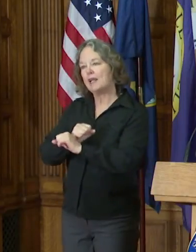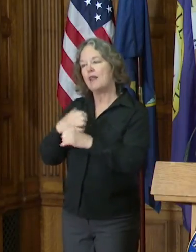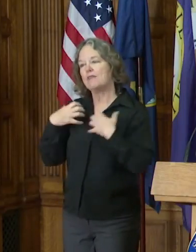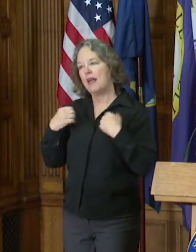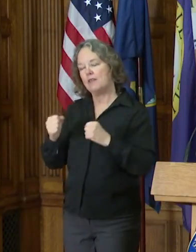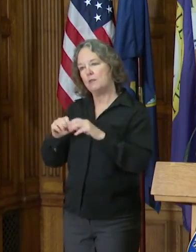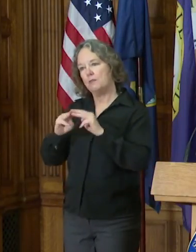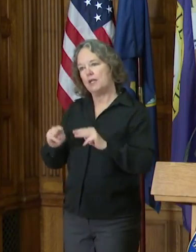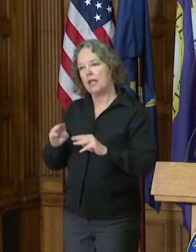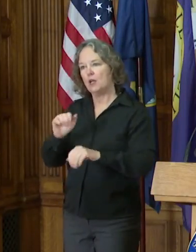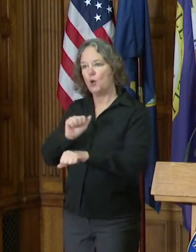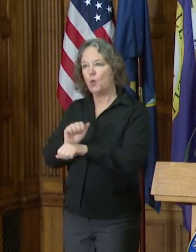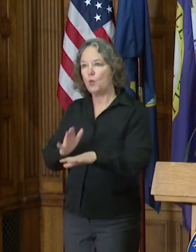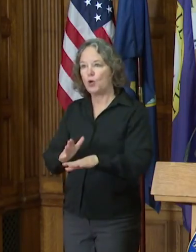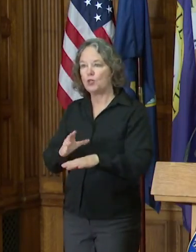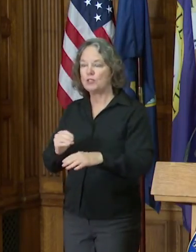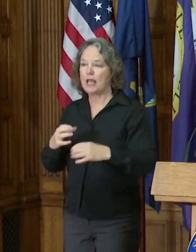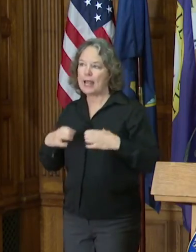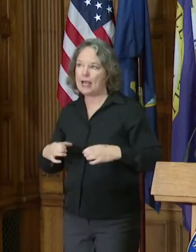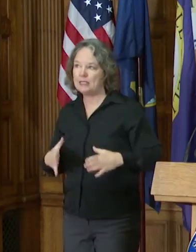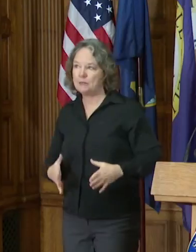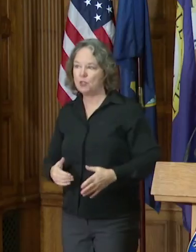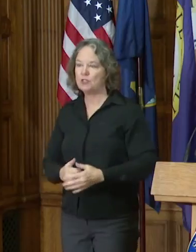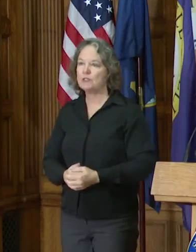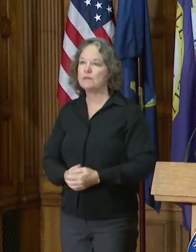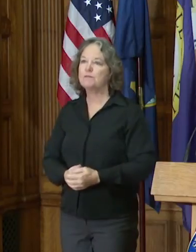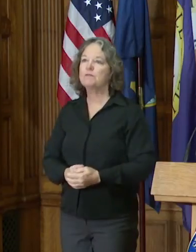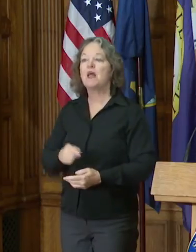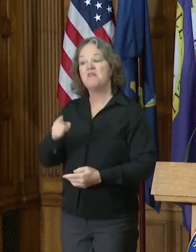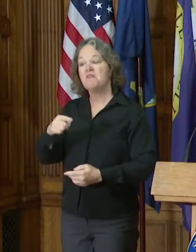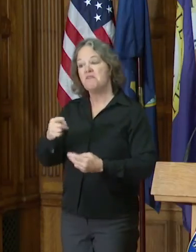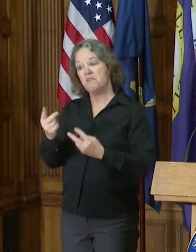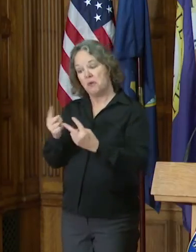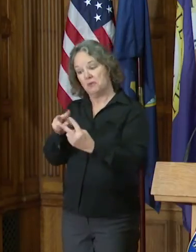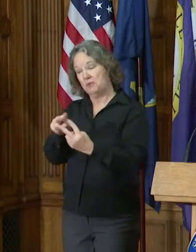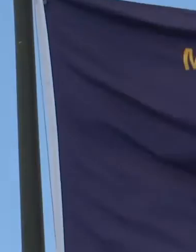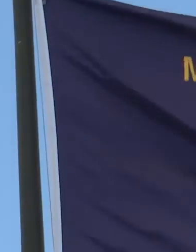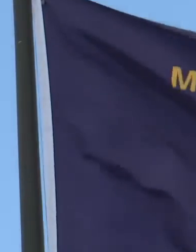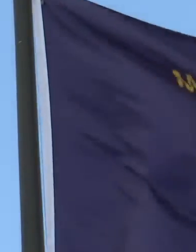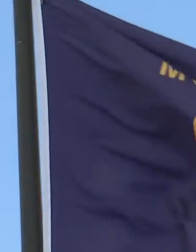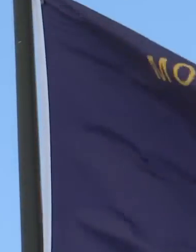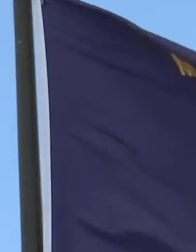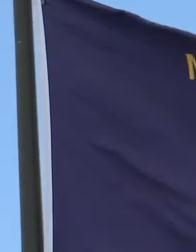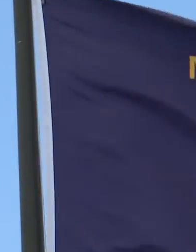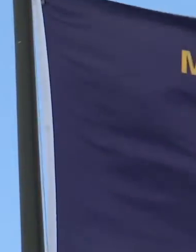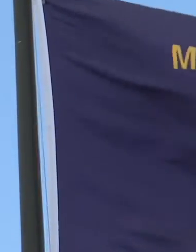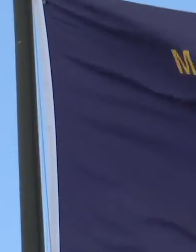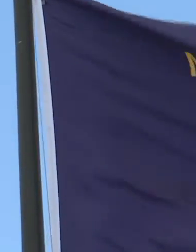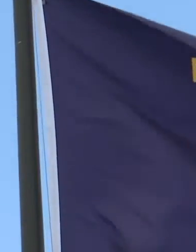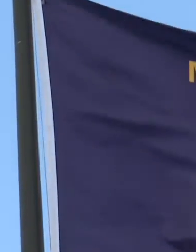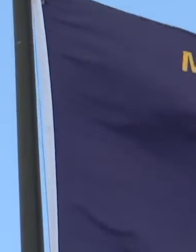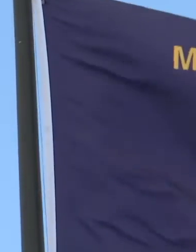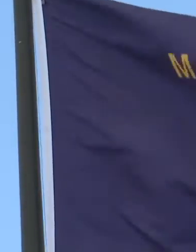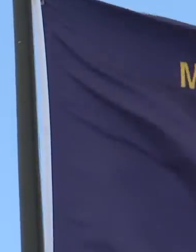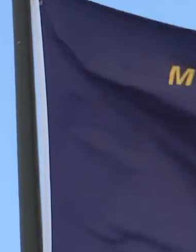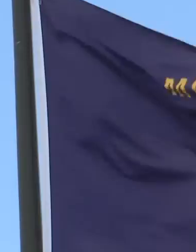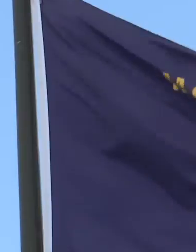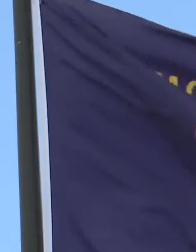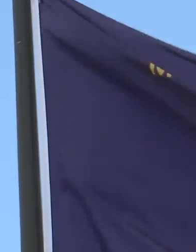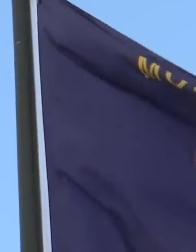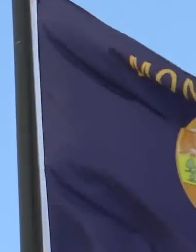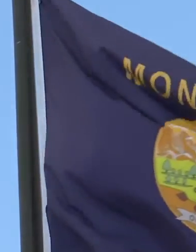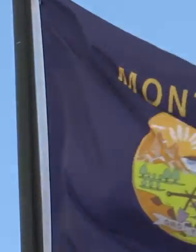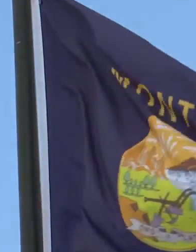of Montana workers and customers. These two are not mutually exclusive. They The new directive also removes the specific